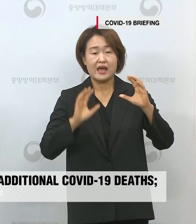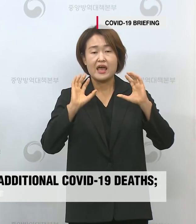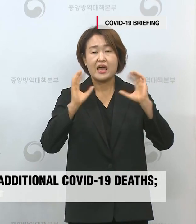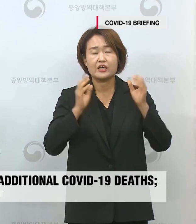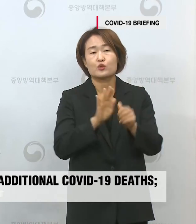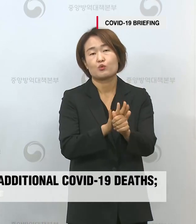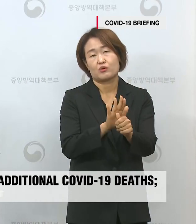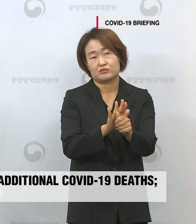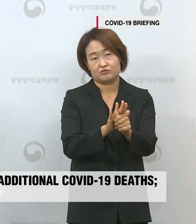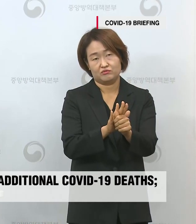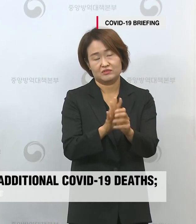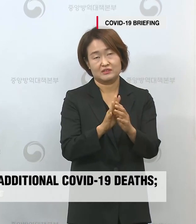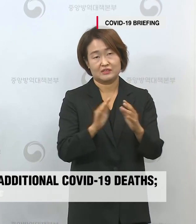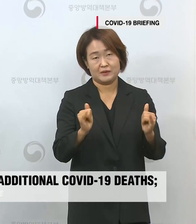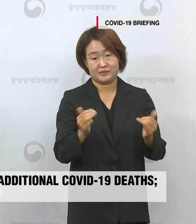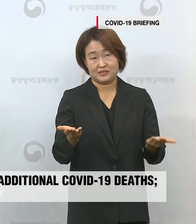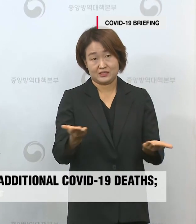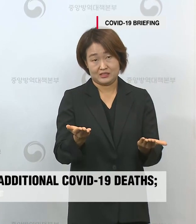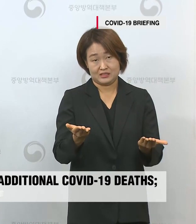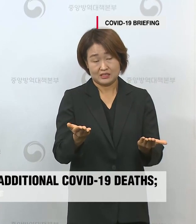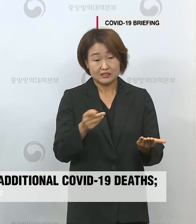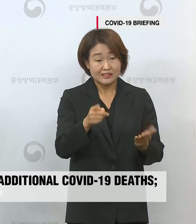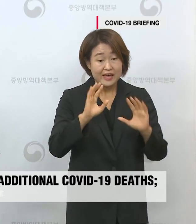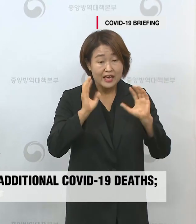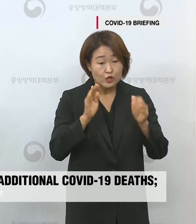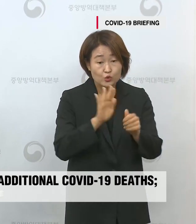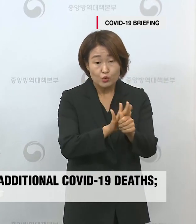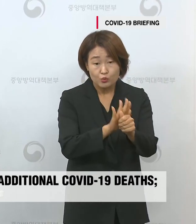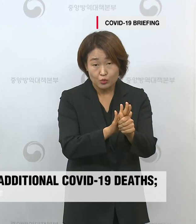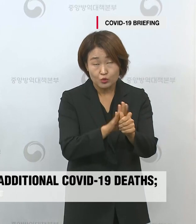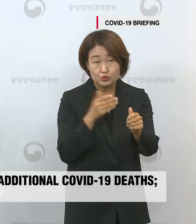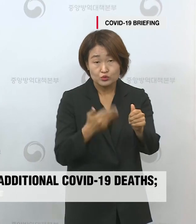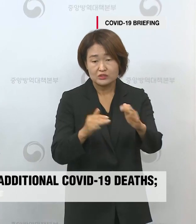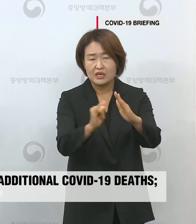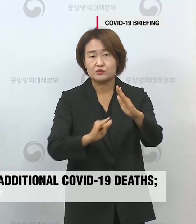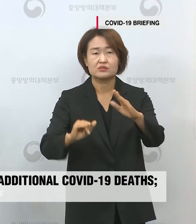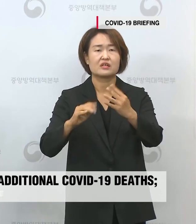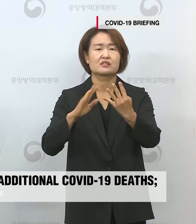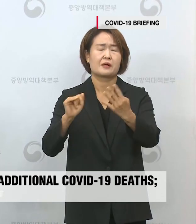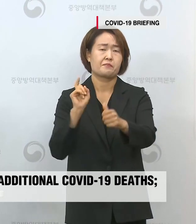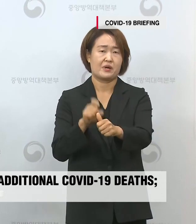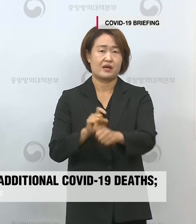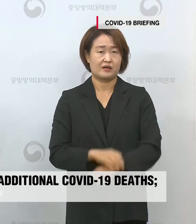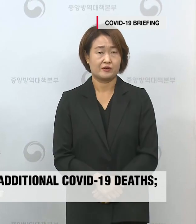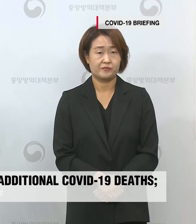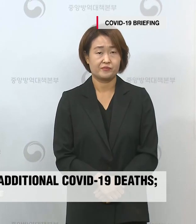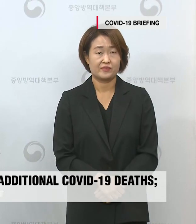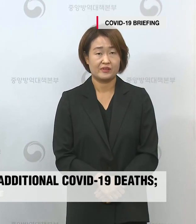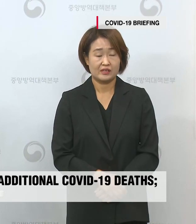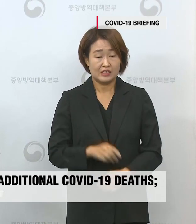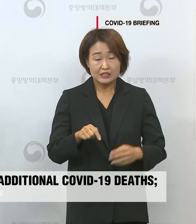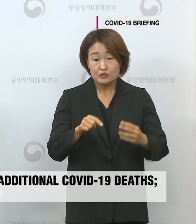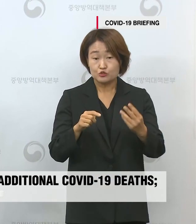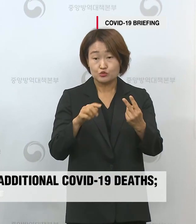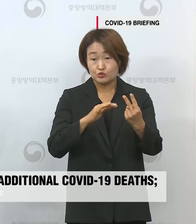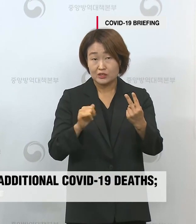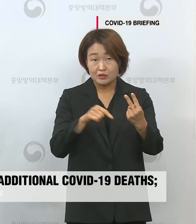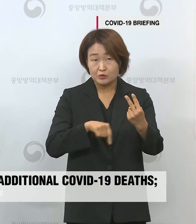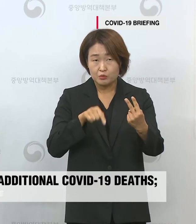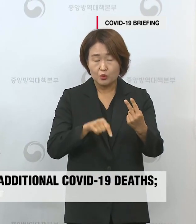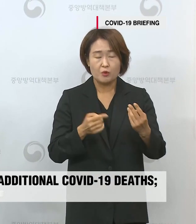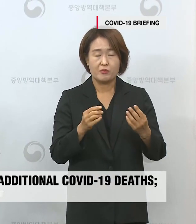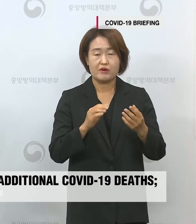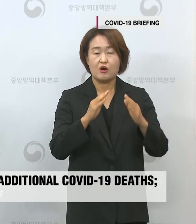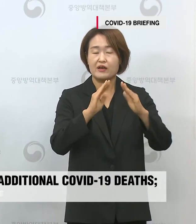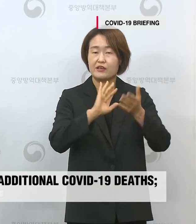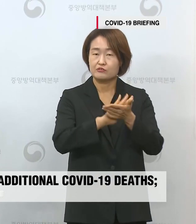Suwon City, we also have additional cases. A total of 4 people additionally have been confirmed, and 2 of them